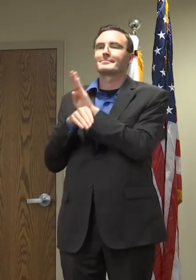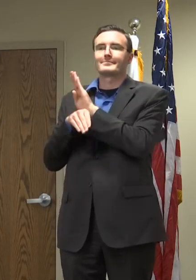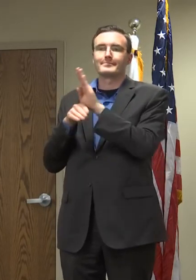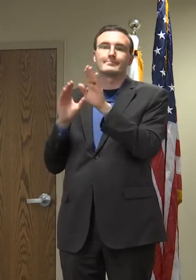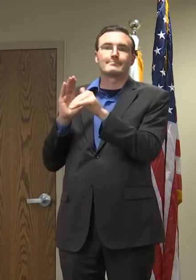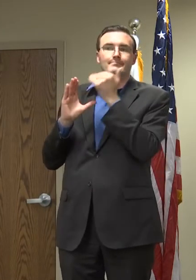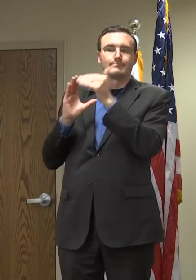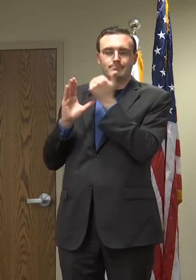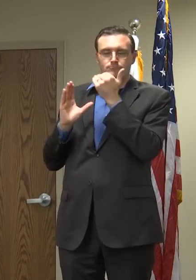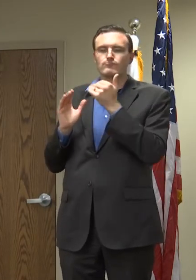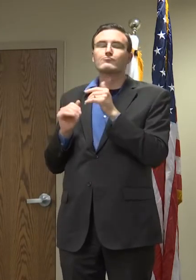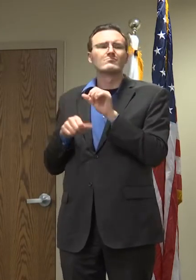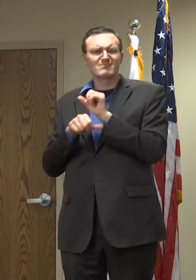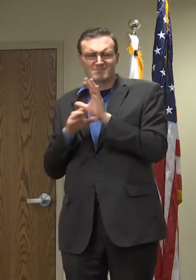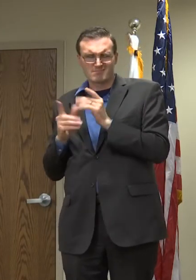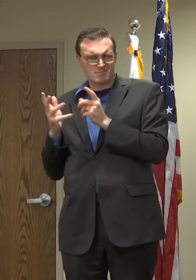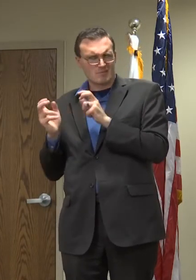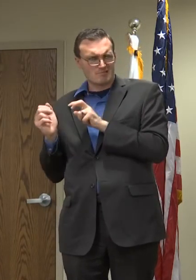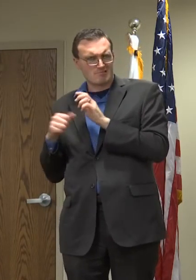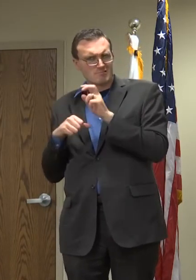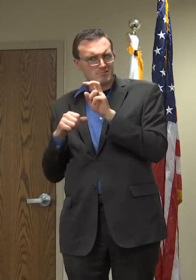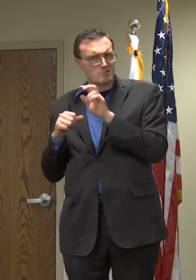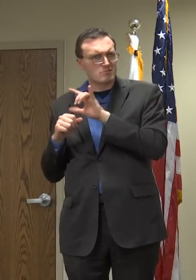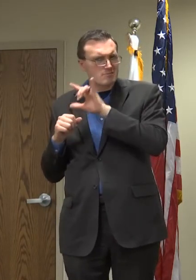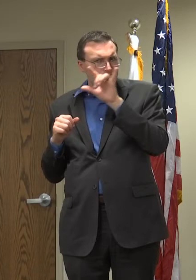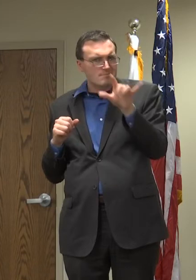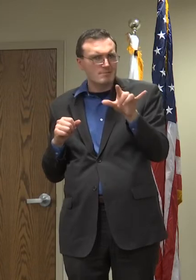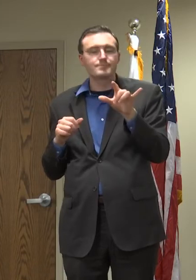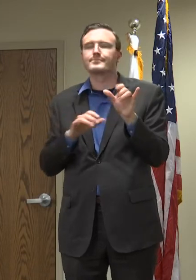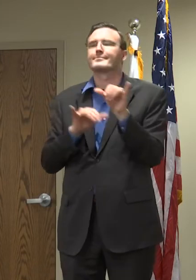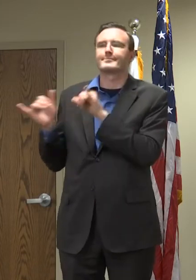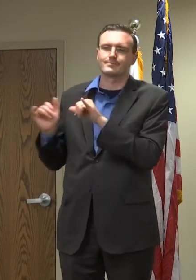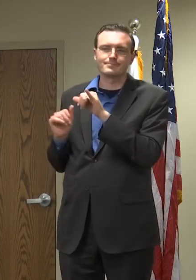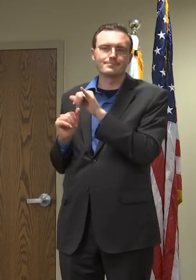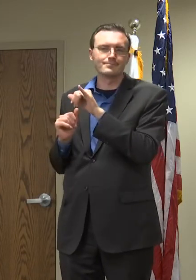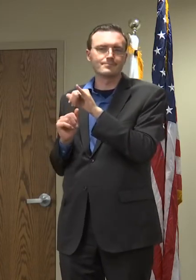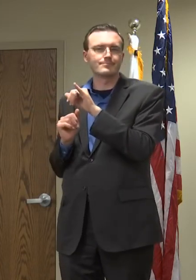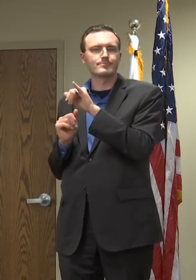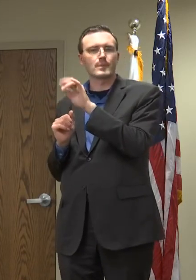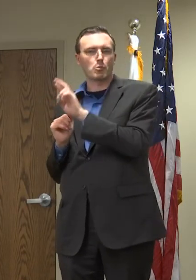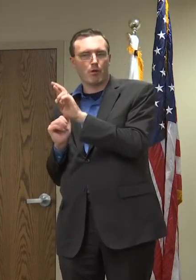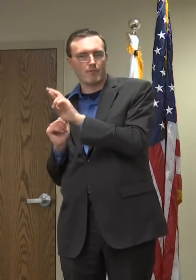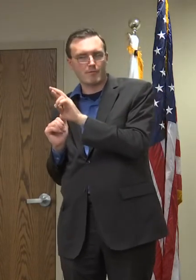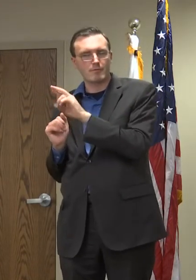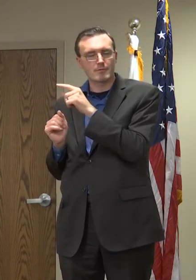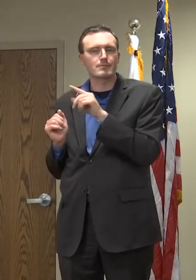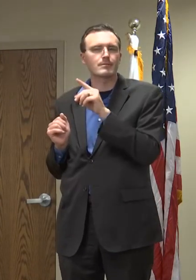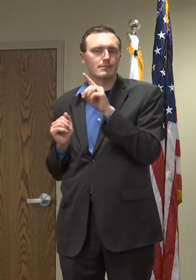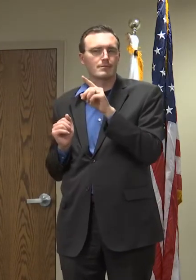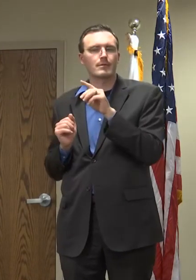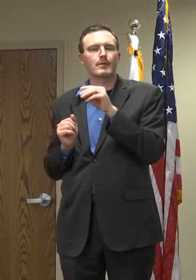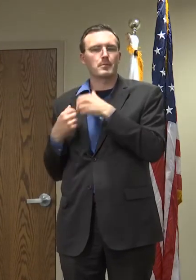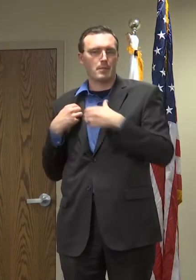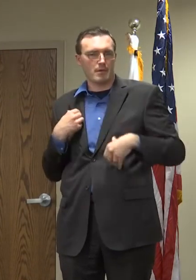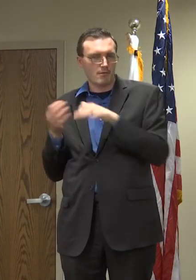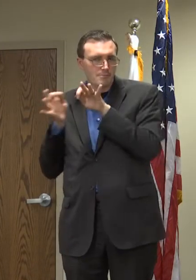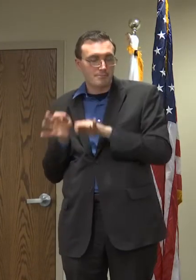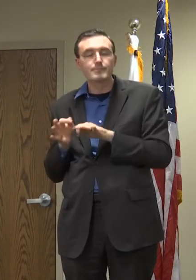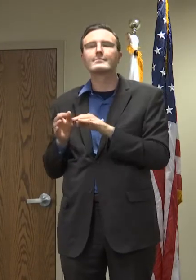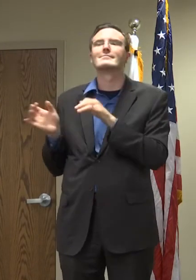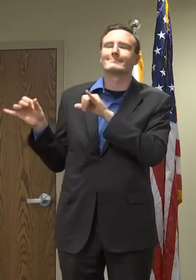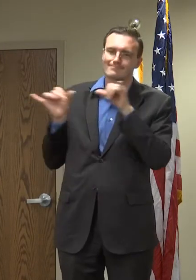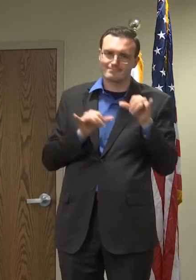to Mayor McNamara, Winnebago County, we do the same thing. We look to see what the rate is. How are you getting there? We talked about this a little bit. Are you using